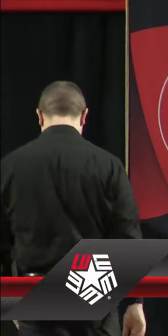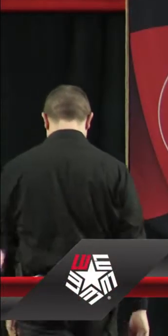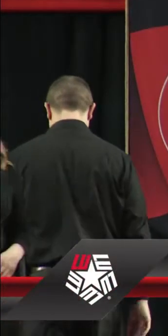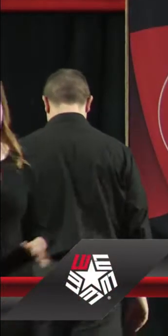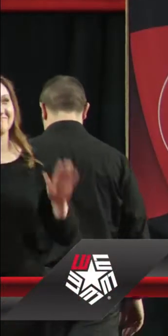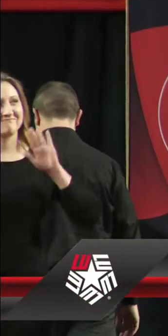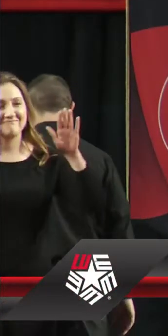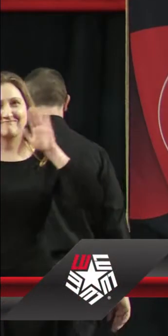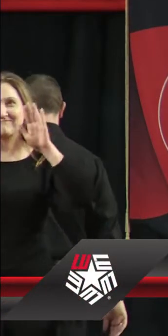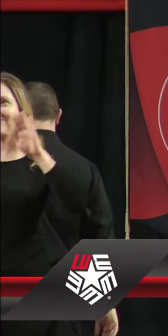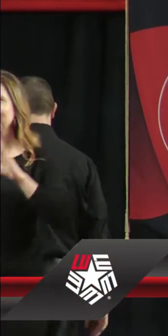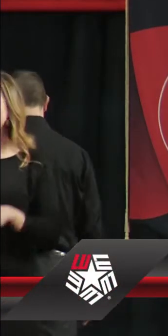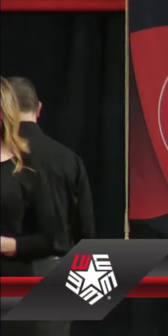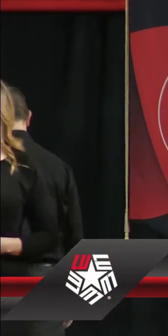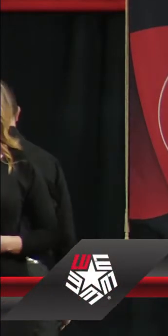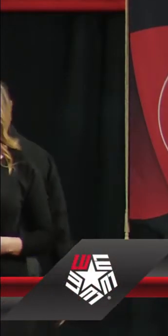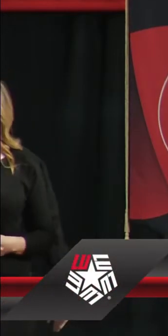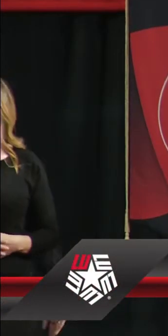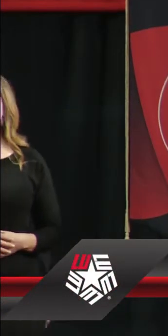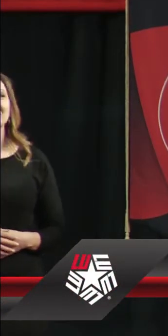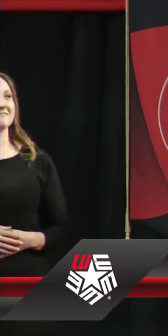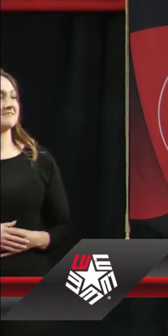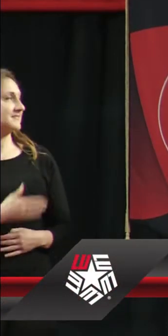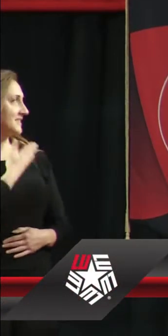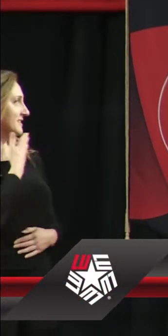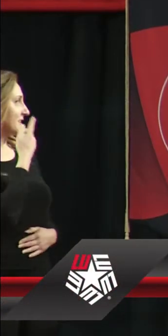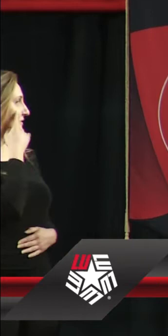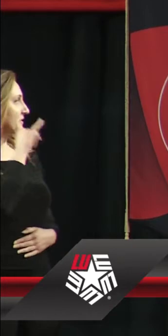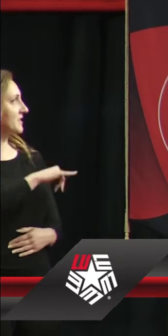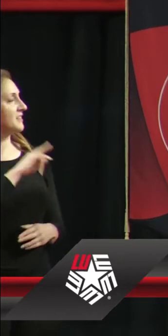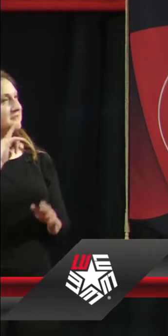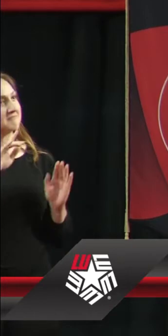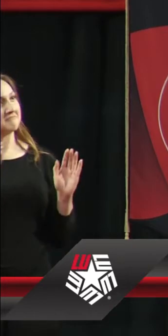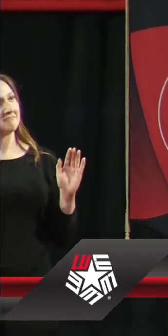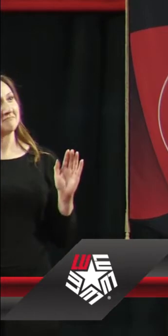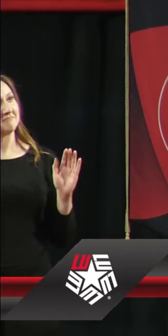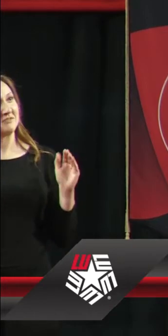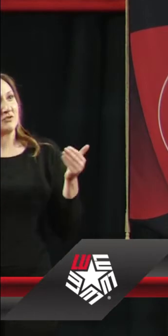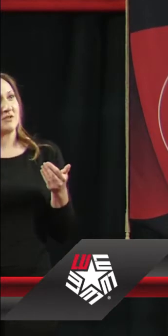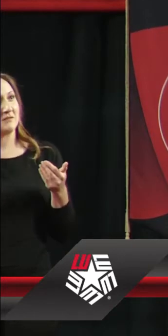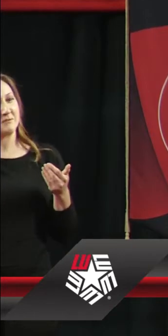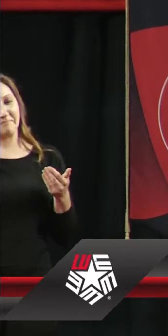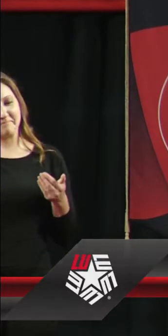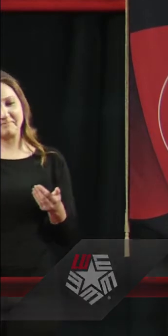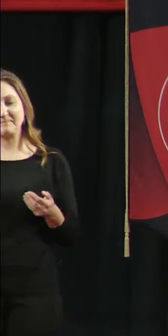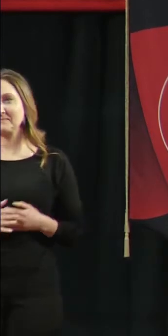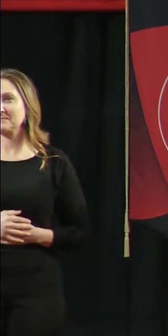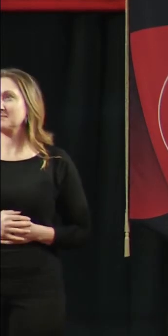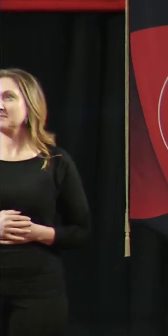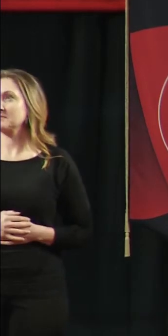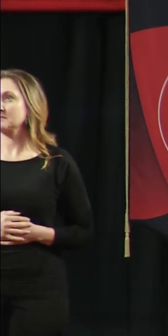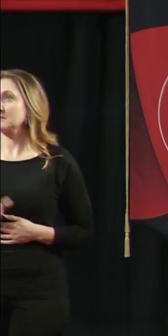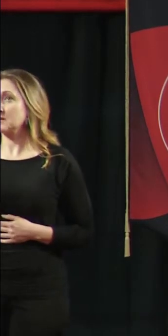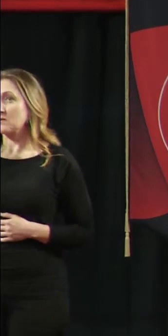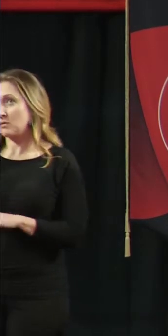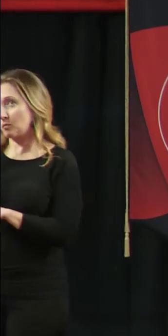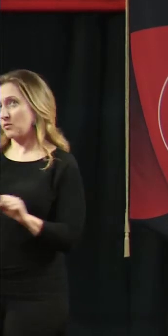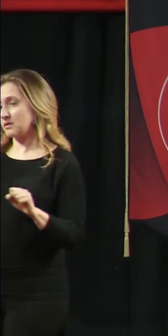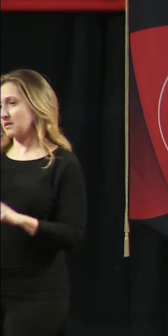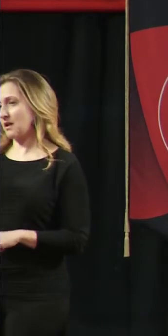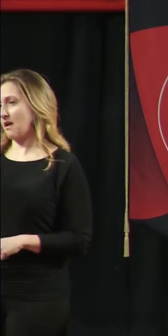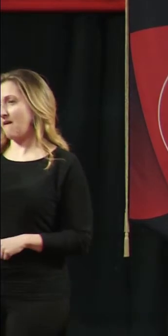Good evening. Dr. Bernazani, thank you for that introduction. To President